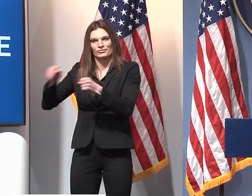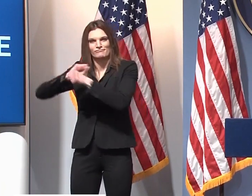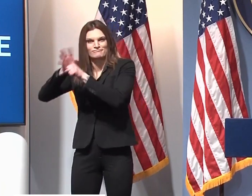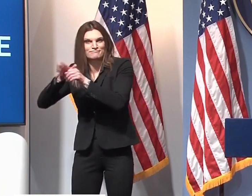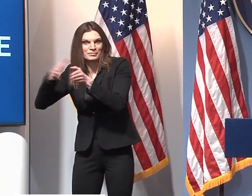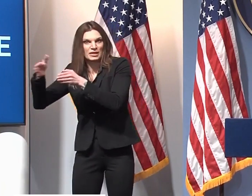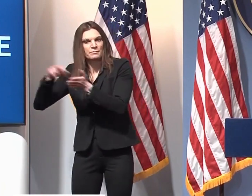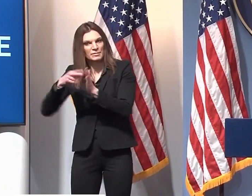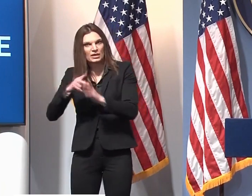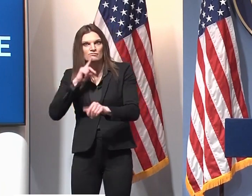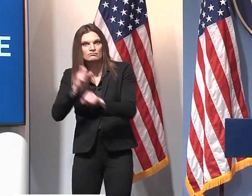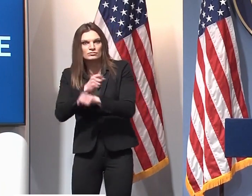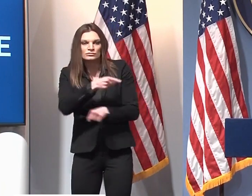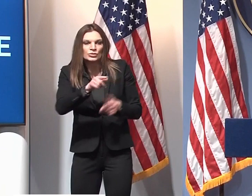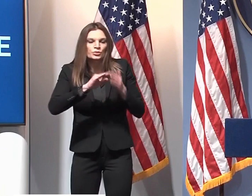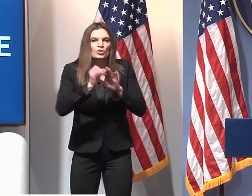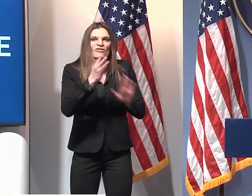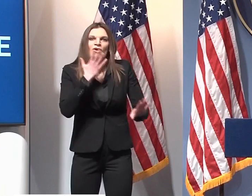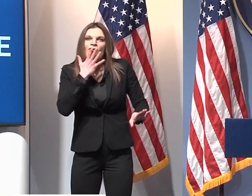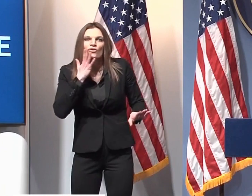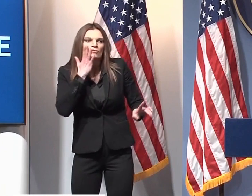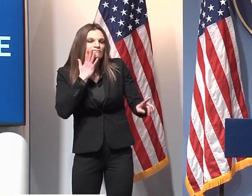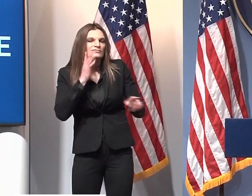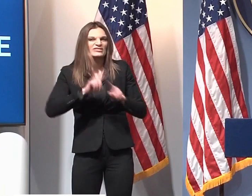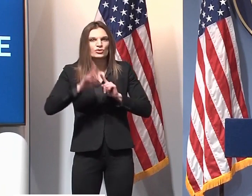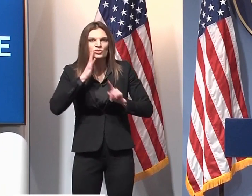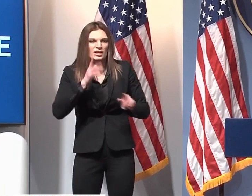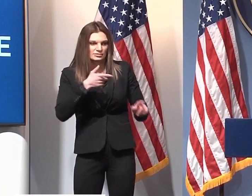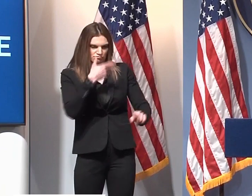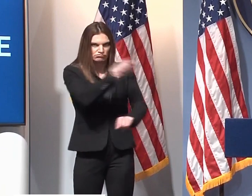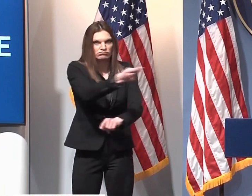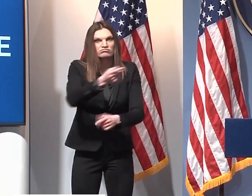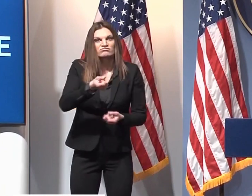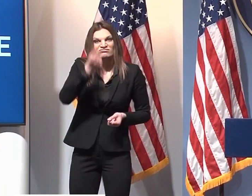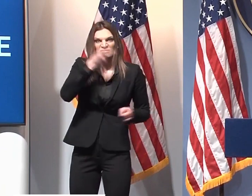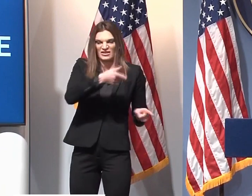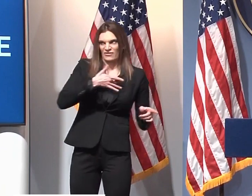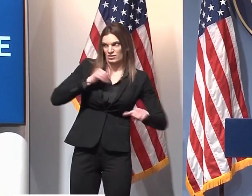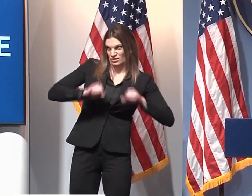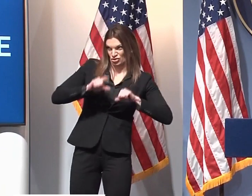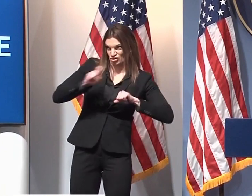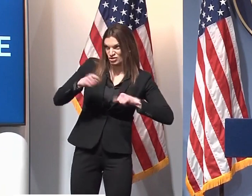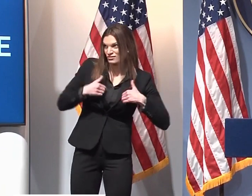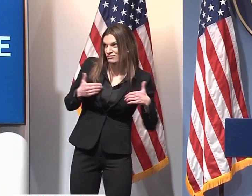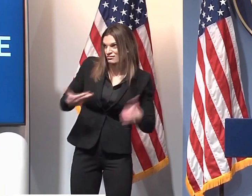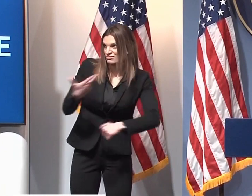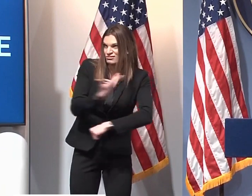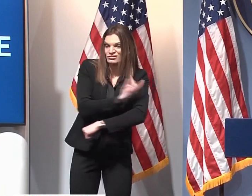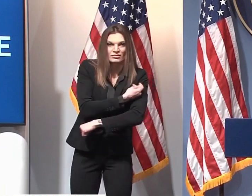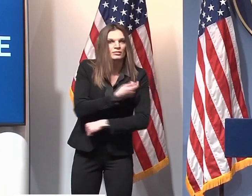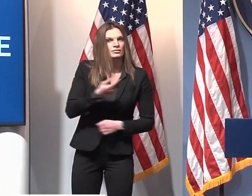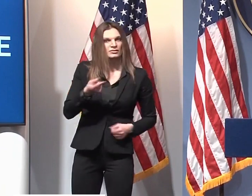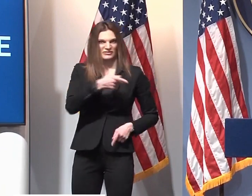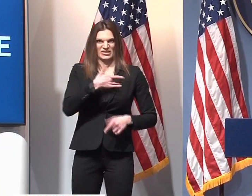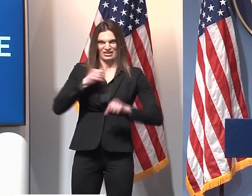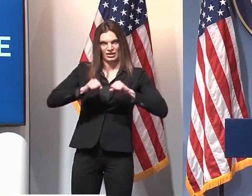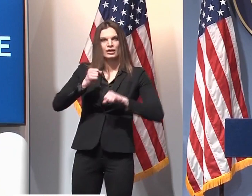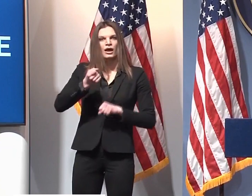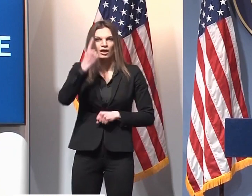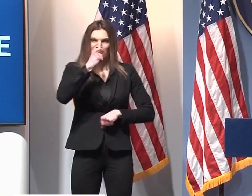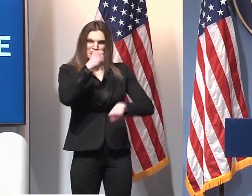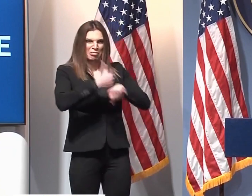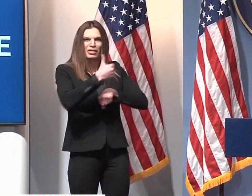with communities of color who are justifiably skeptical of our healthcare system, and begin the hard work of ending